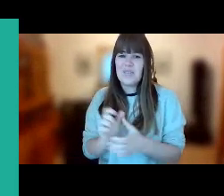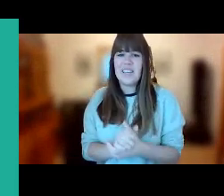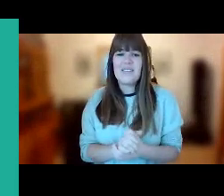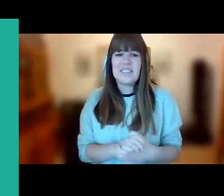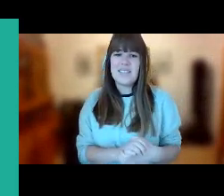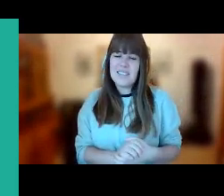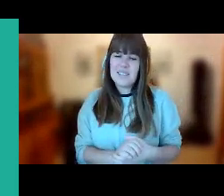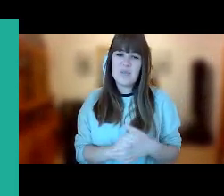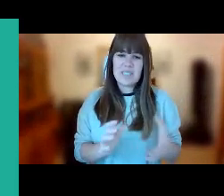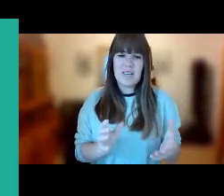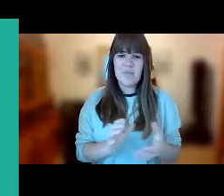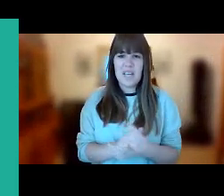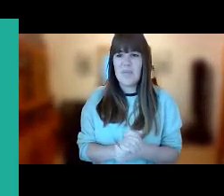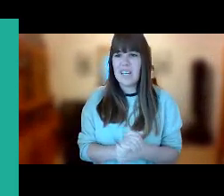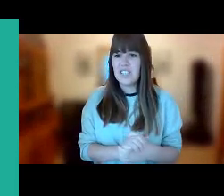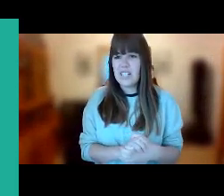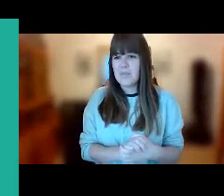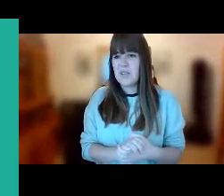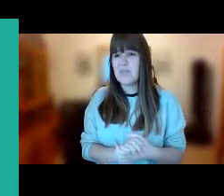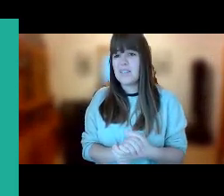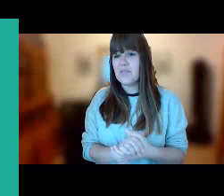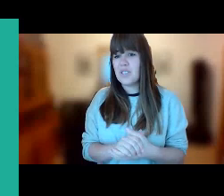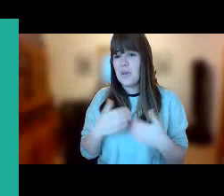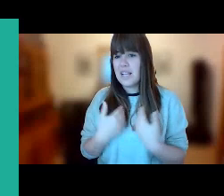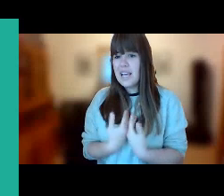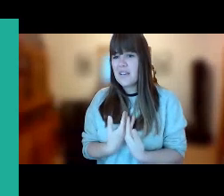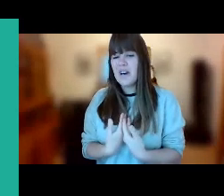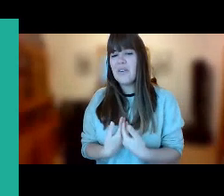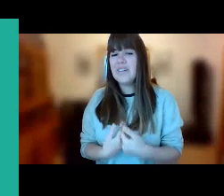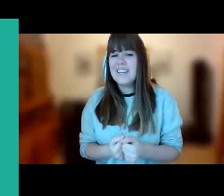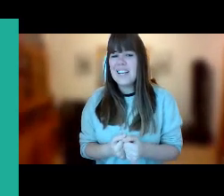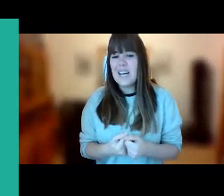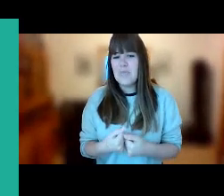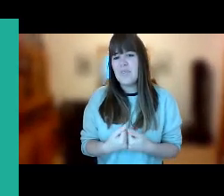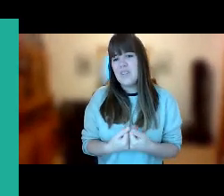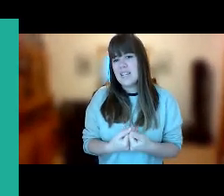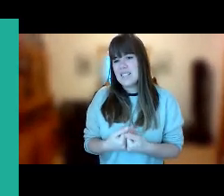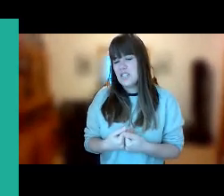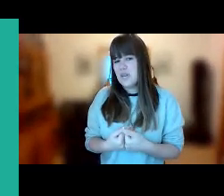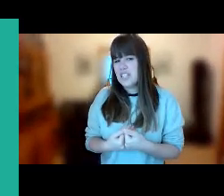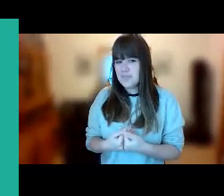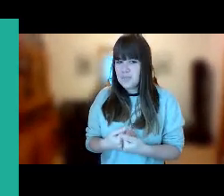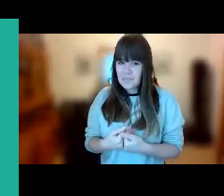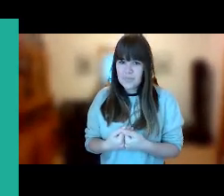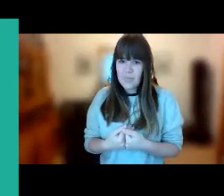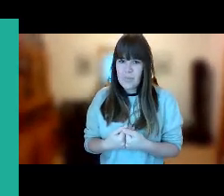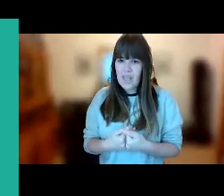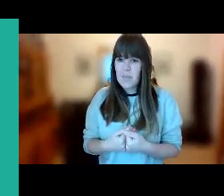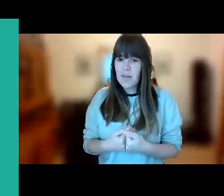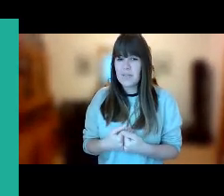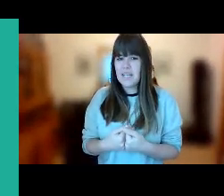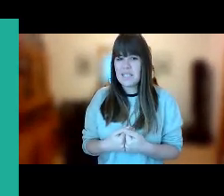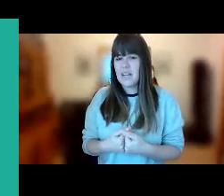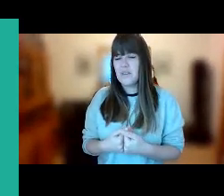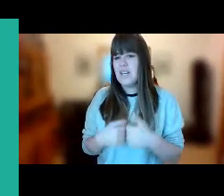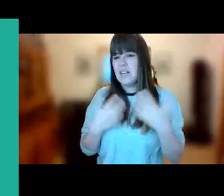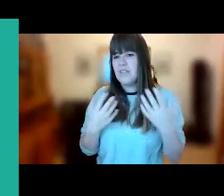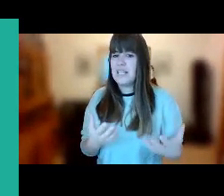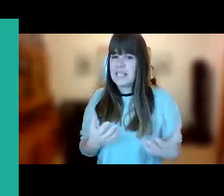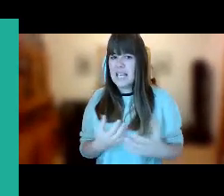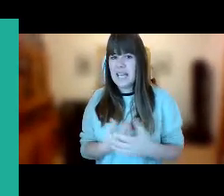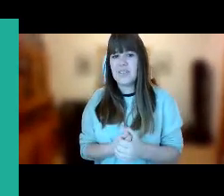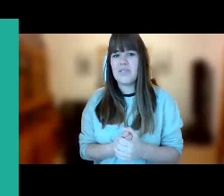the words that we use, and small example there, but actually that's made a big difference on the way that he felt within that situation, and also his kind